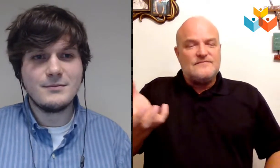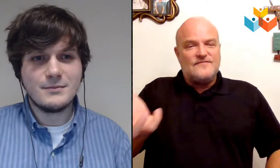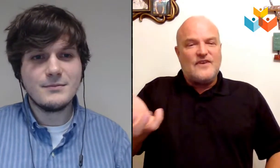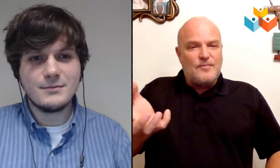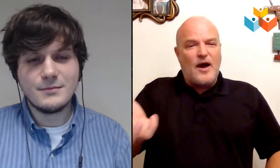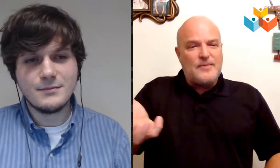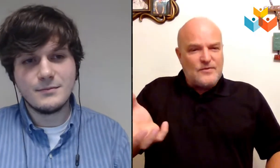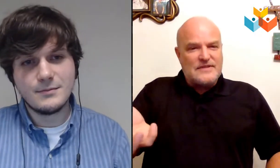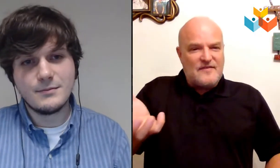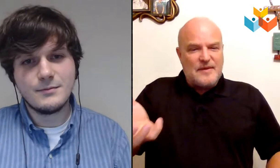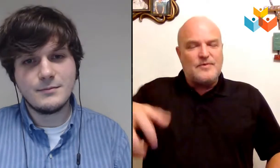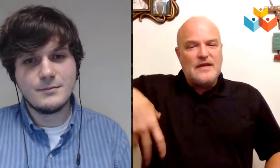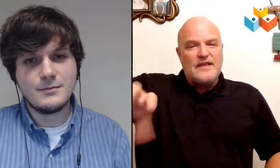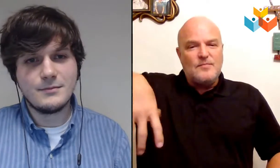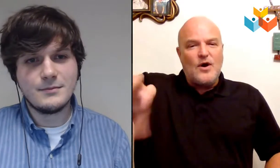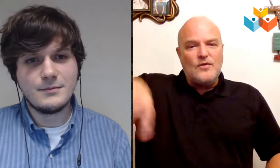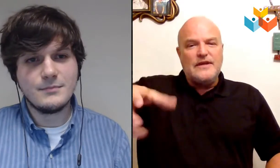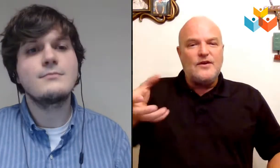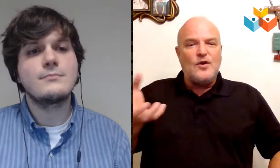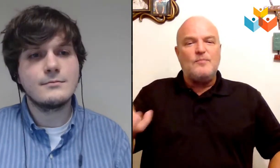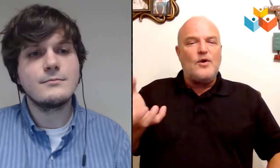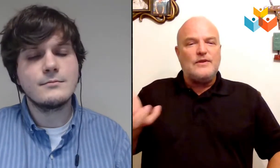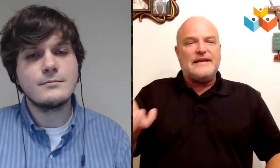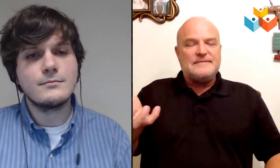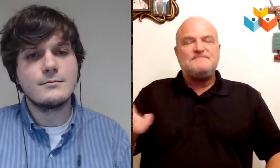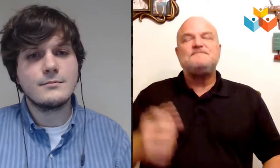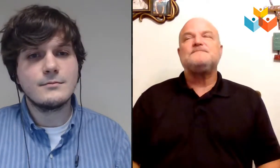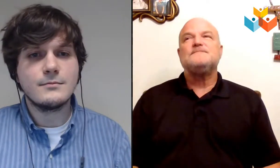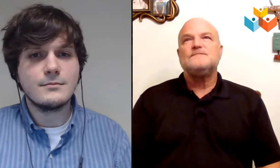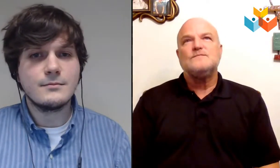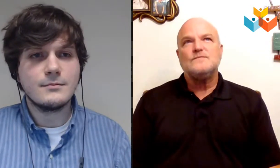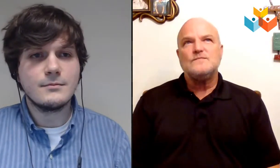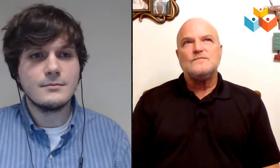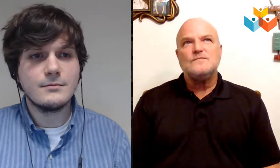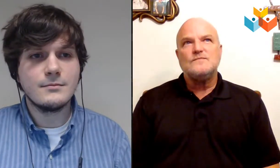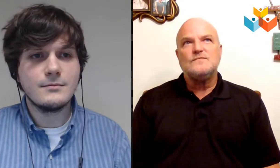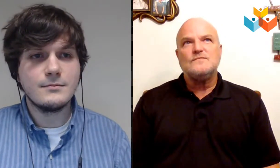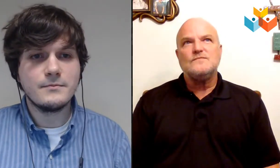Bowling, very popular with deaf people. The bowling or bowling.